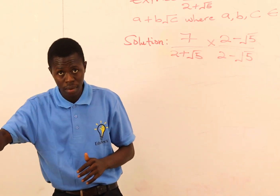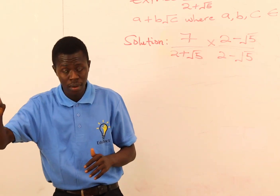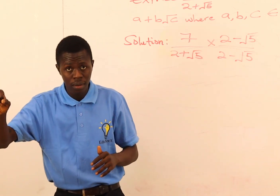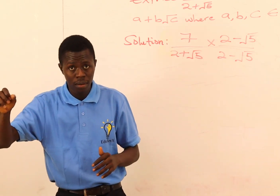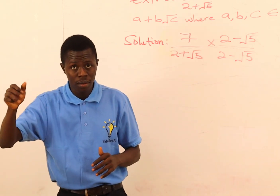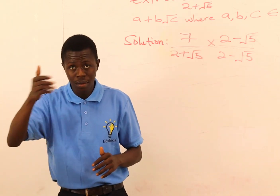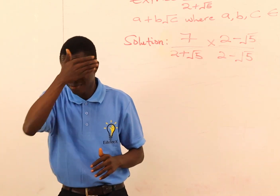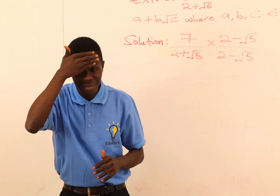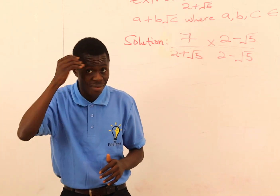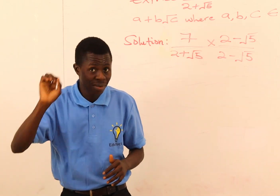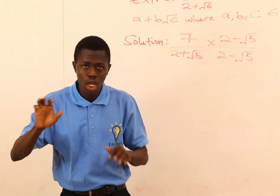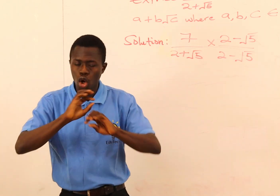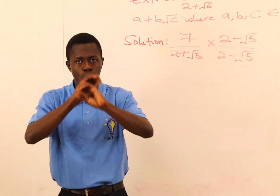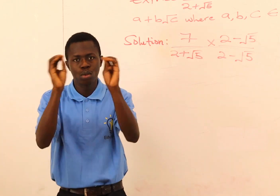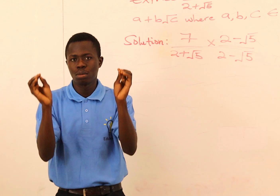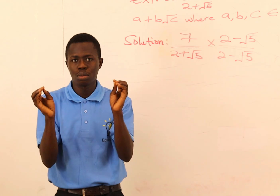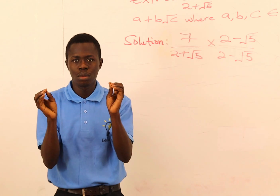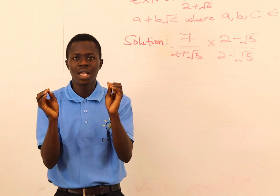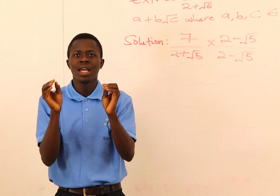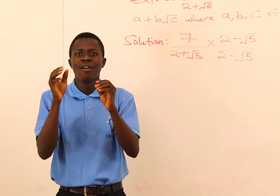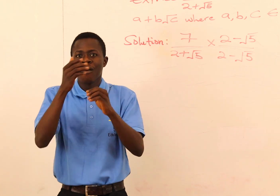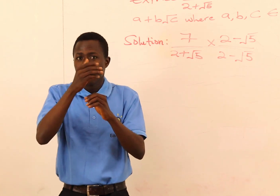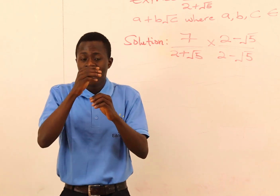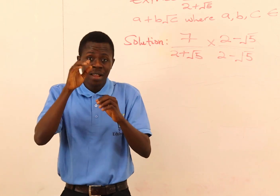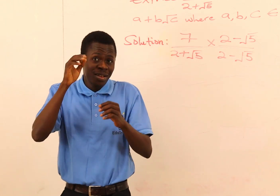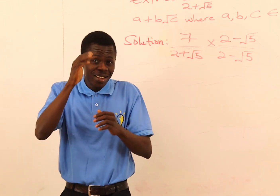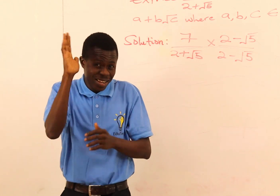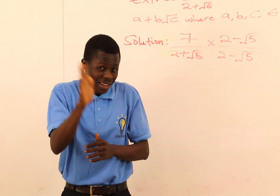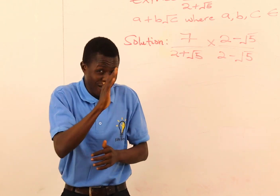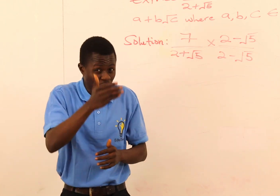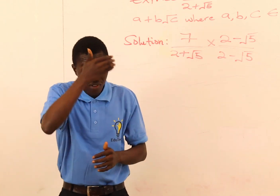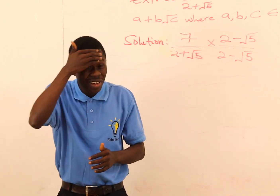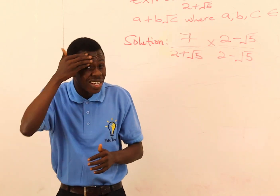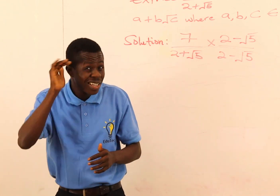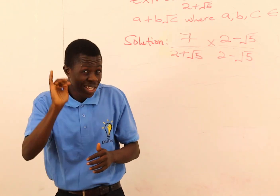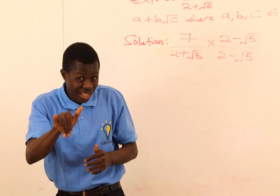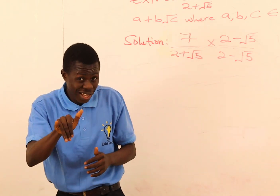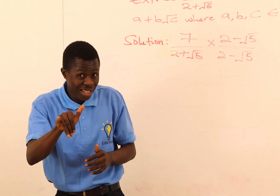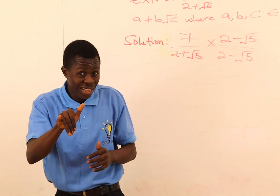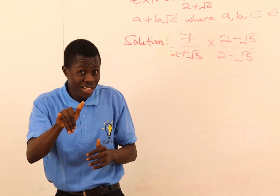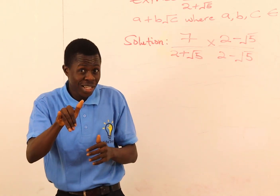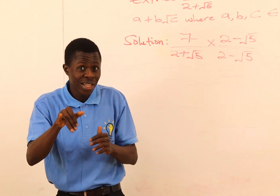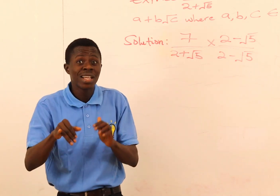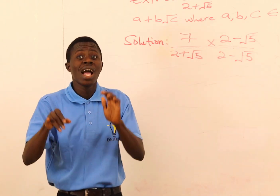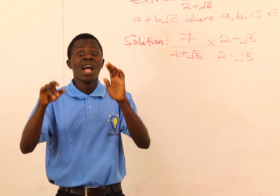So students, please never forget, okay, never forget